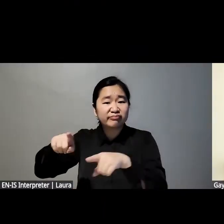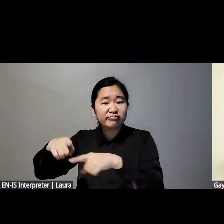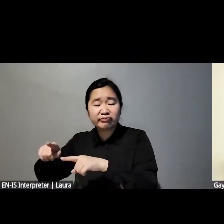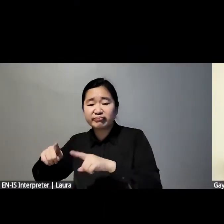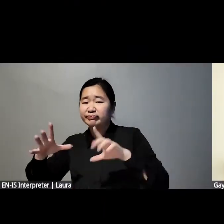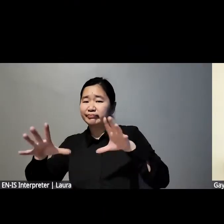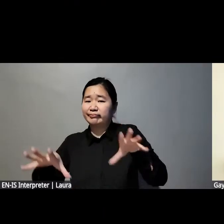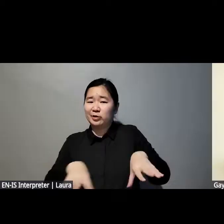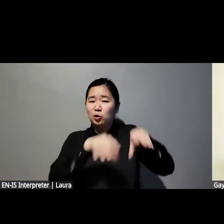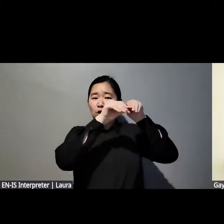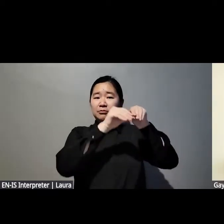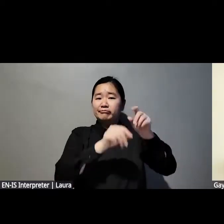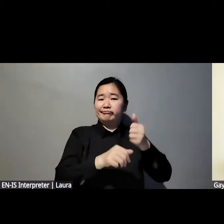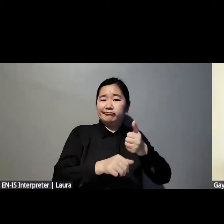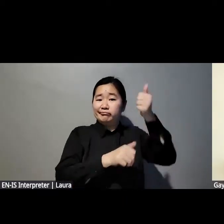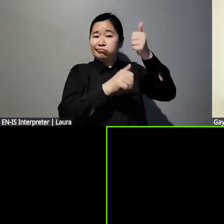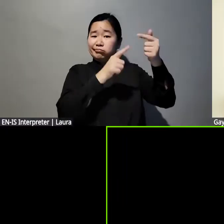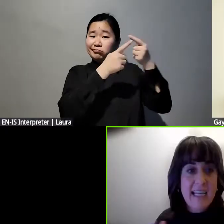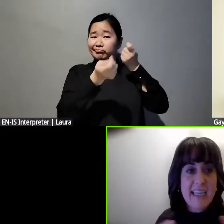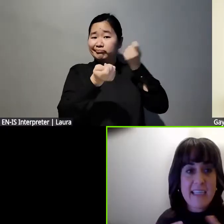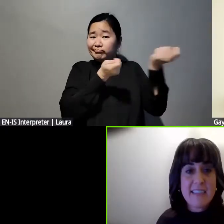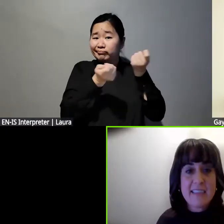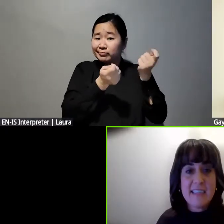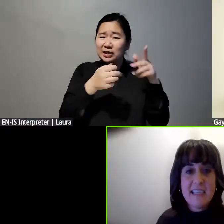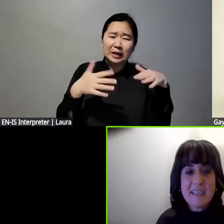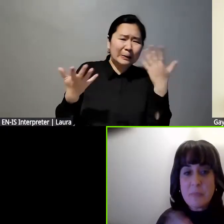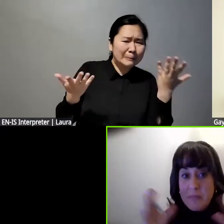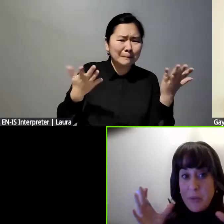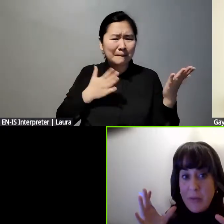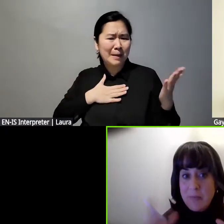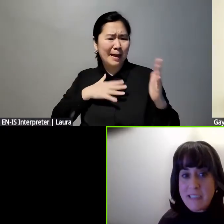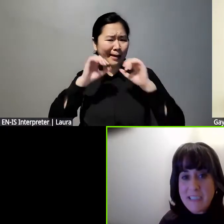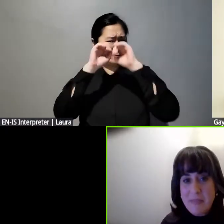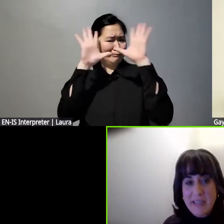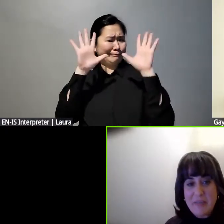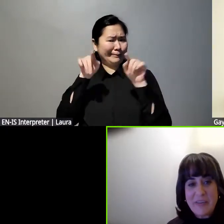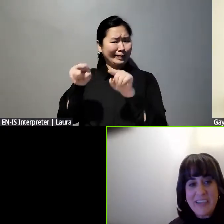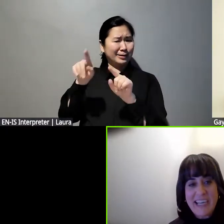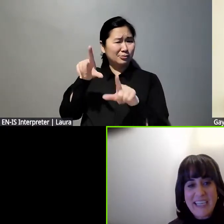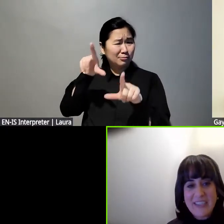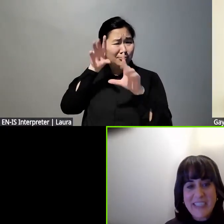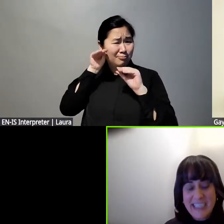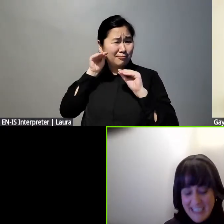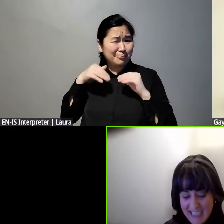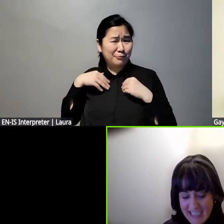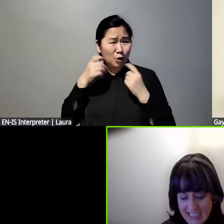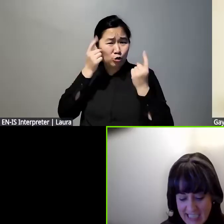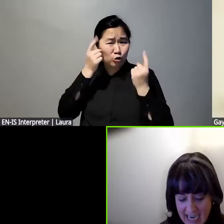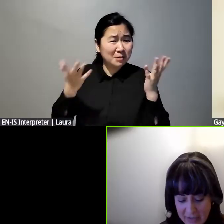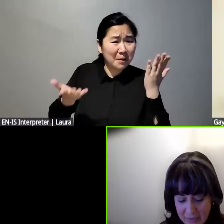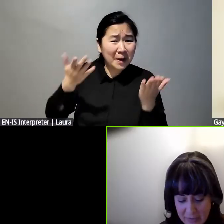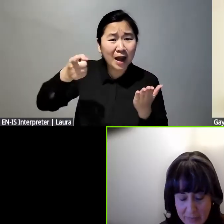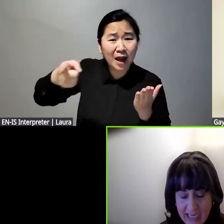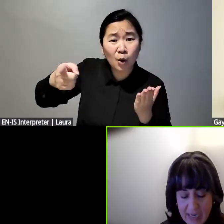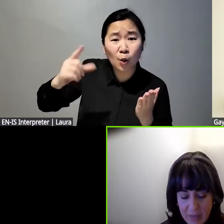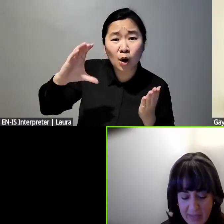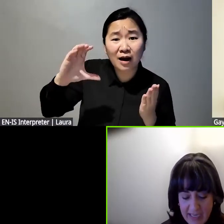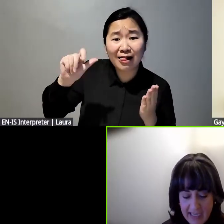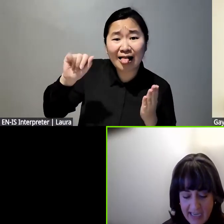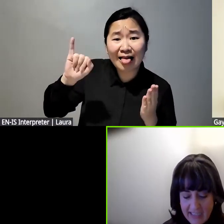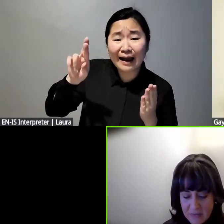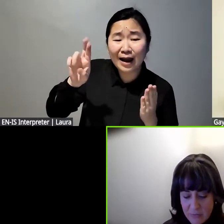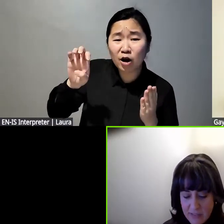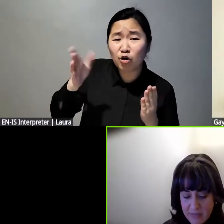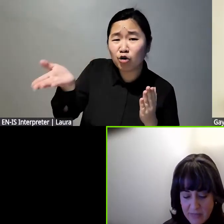bodies and local OPDs. I think that is probably something for Gayatri to tackle. But I